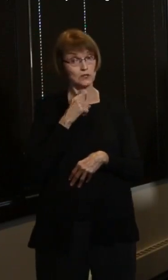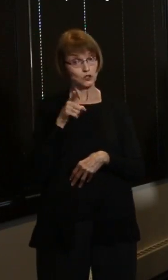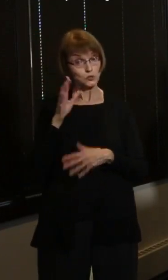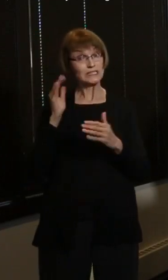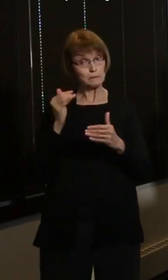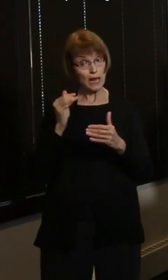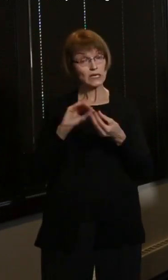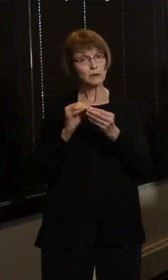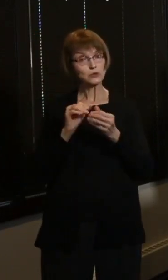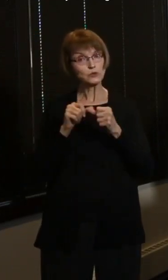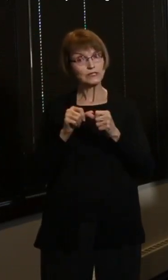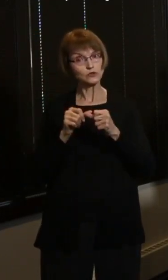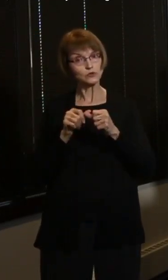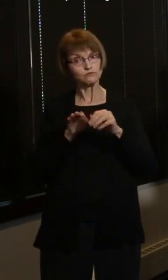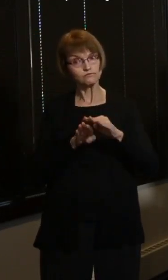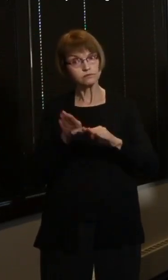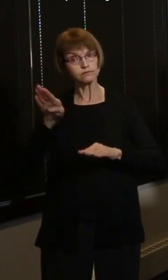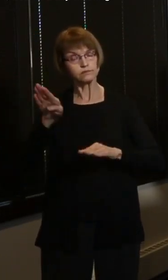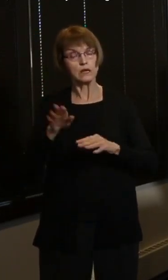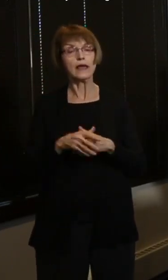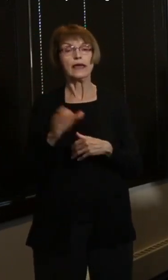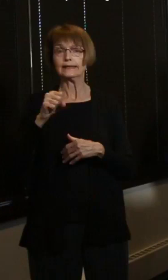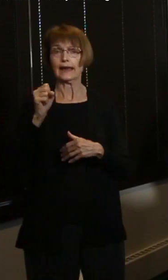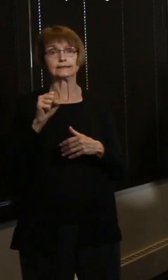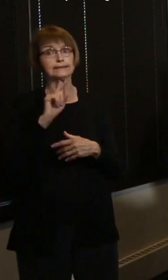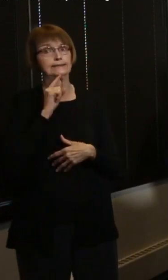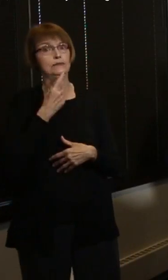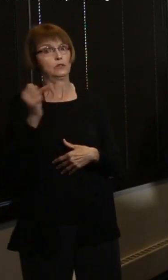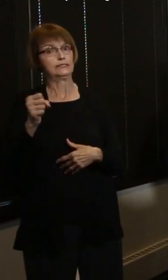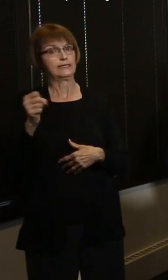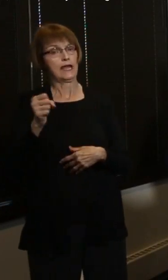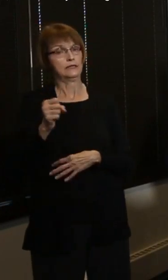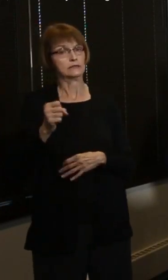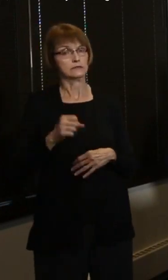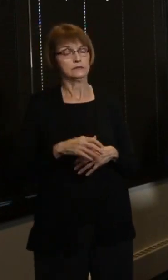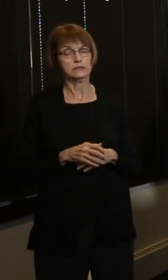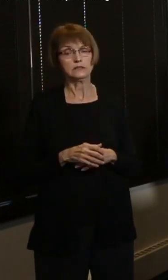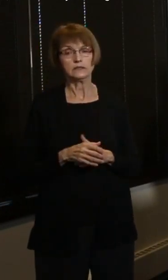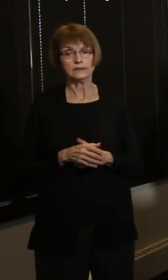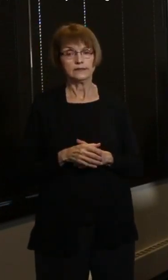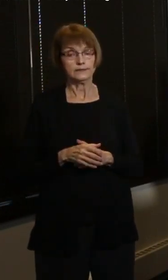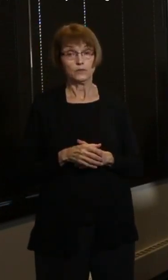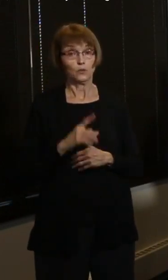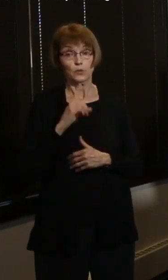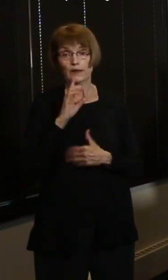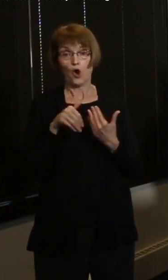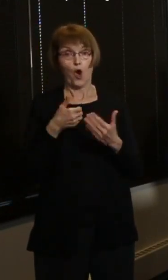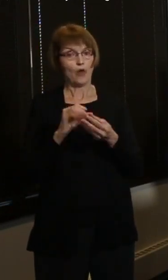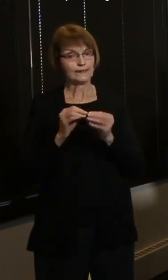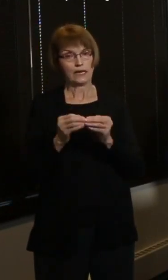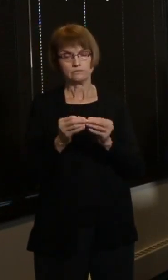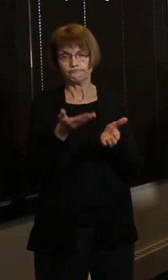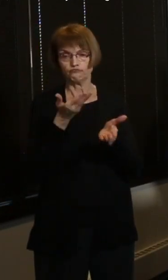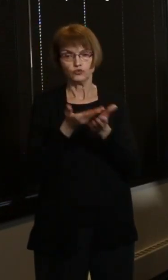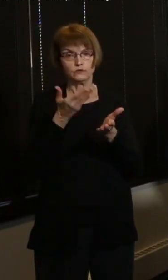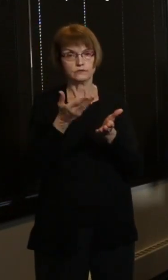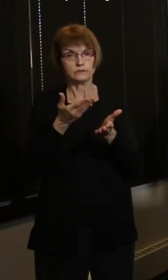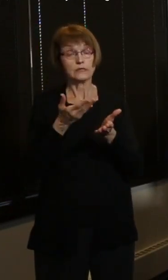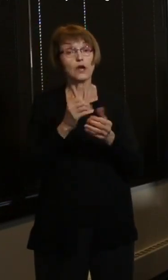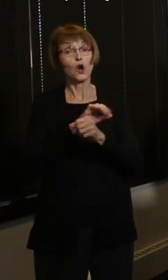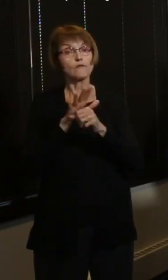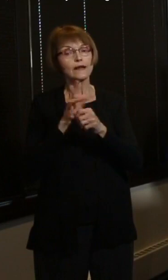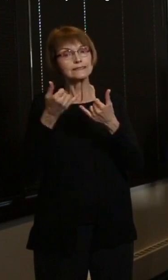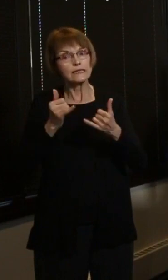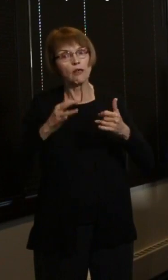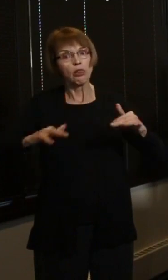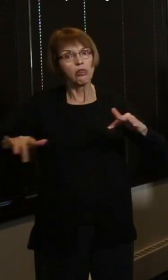so the reason why it's significant is because it tells us, and I think I show that in virtually all of the data, that the virus is still circulating